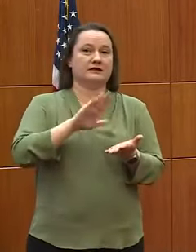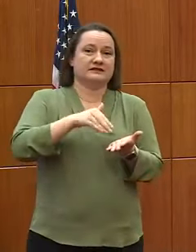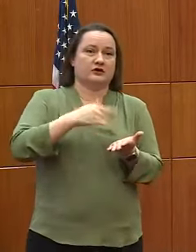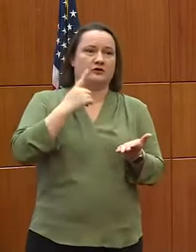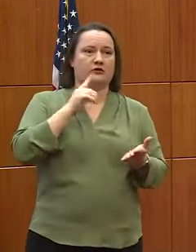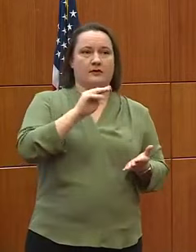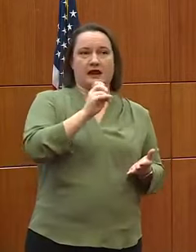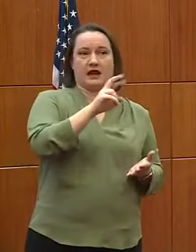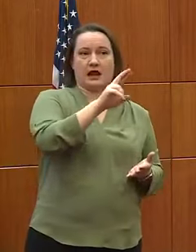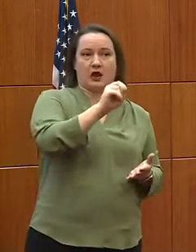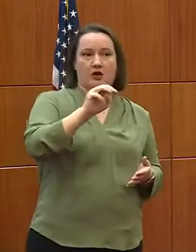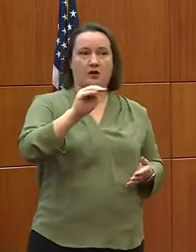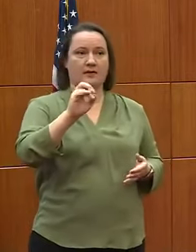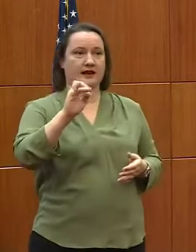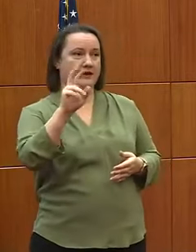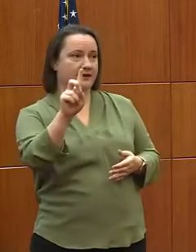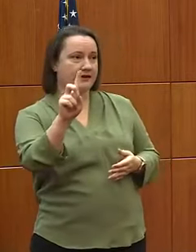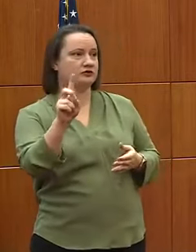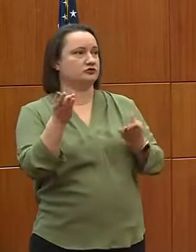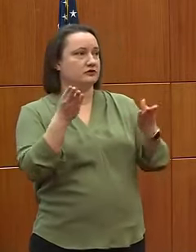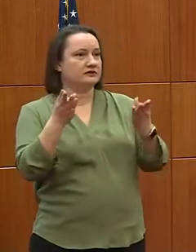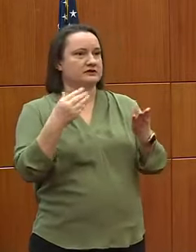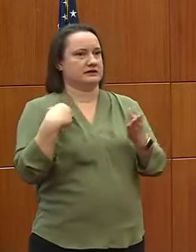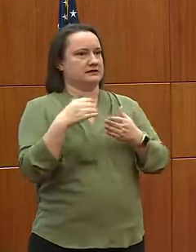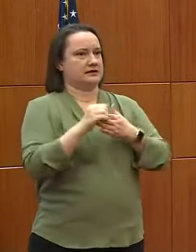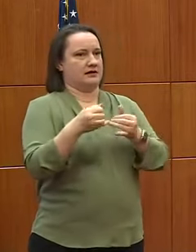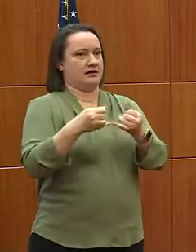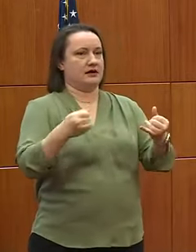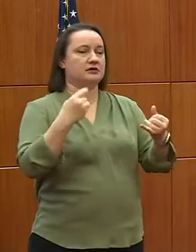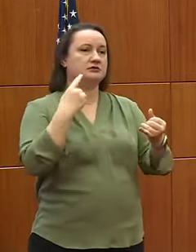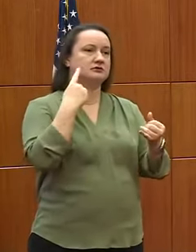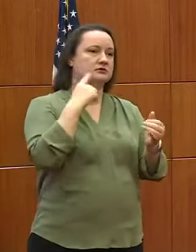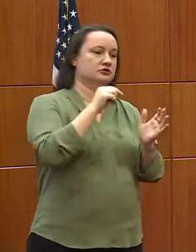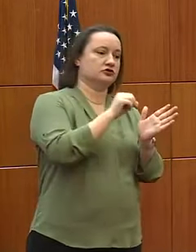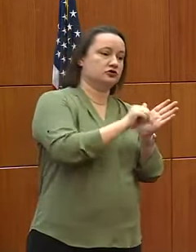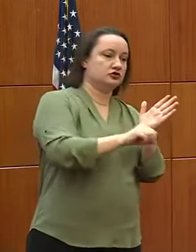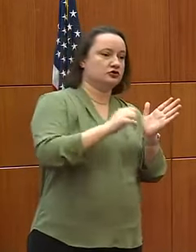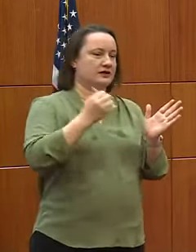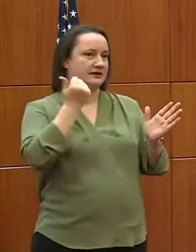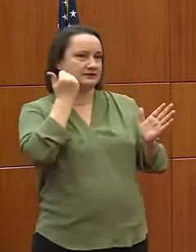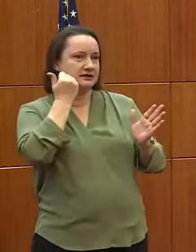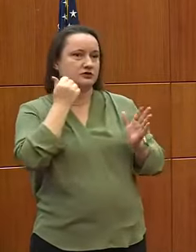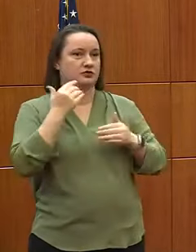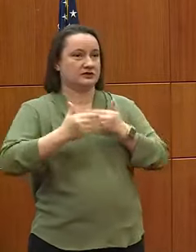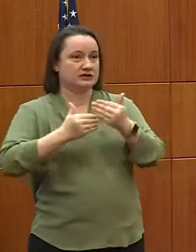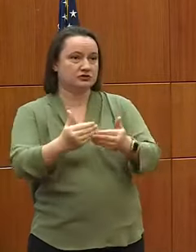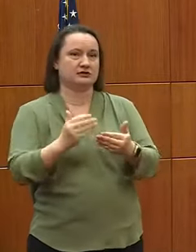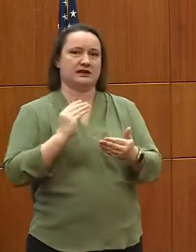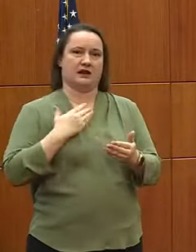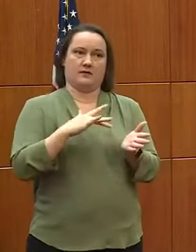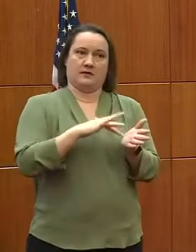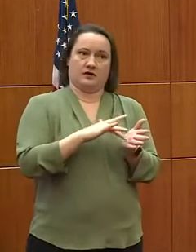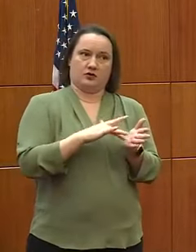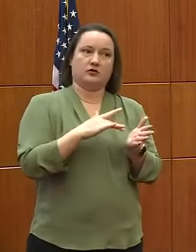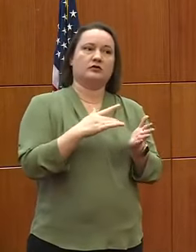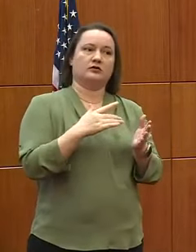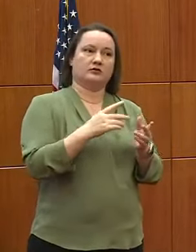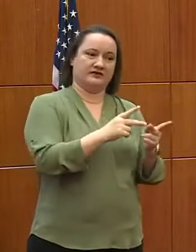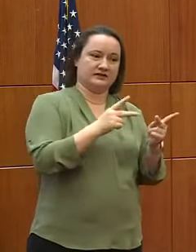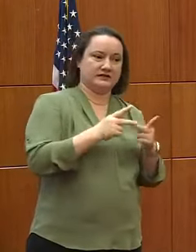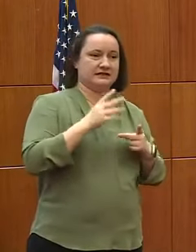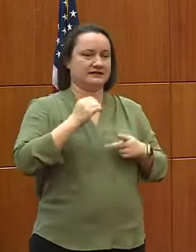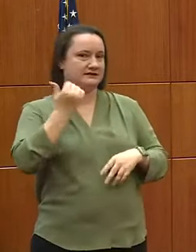Medicaid Services has guidelines for surgical and dental procedures that our medical facilities and dentists